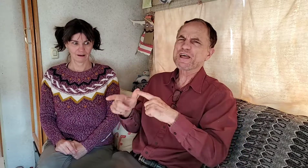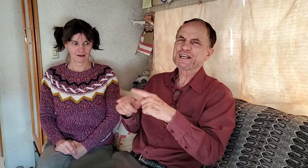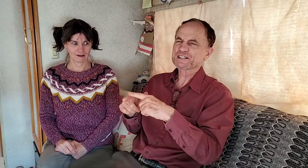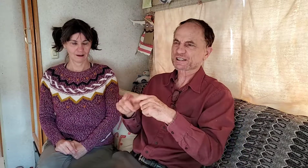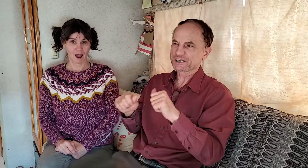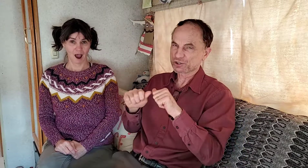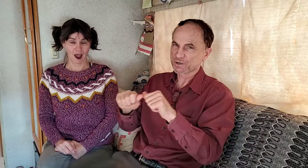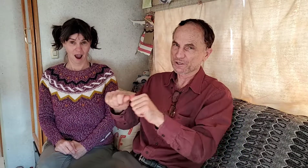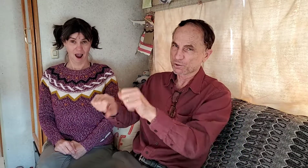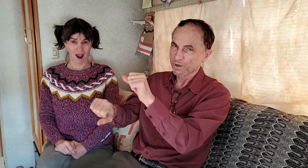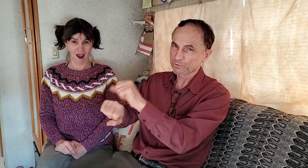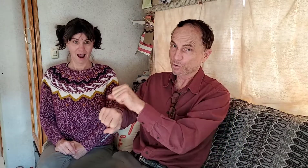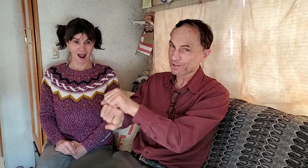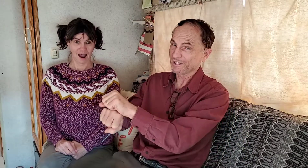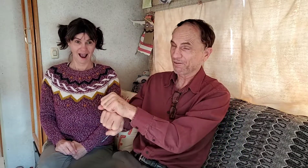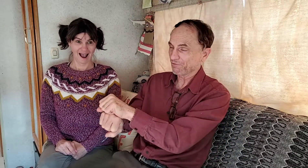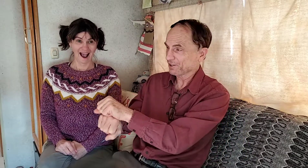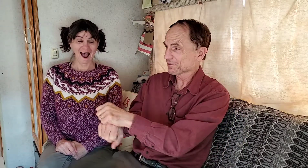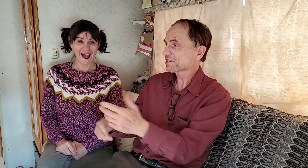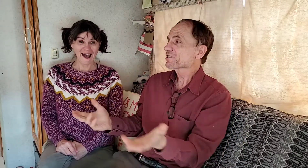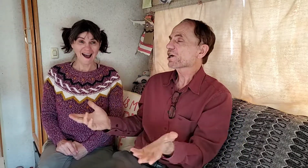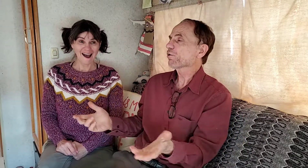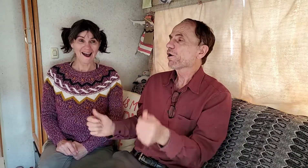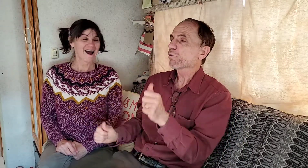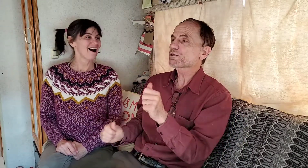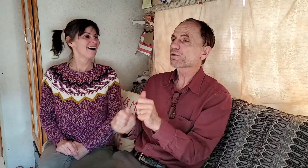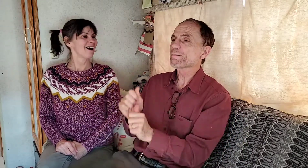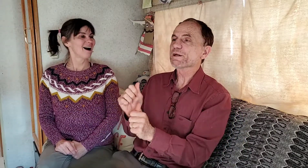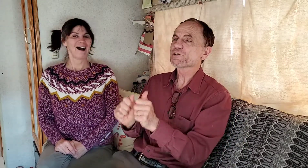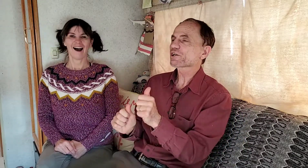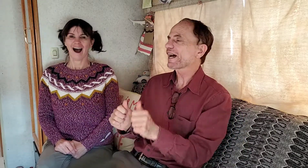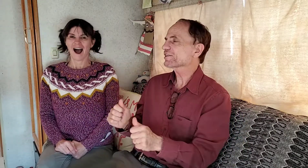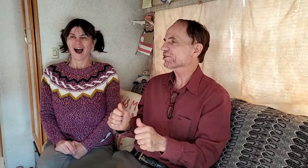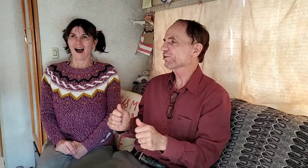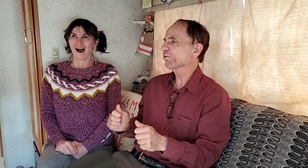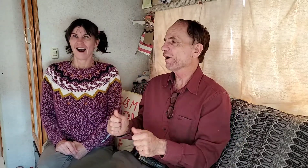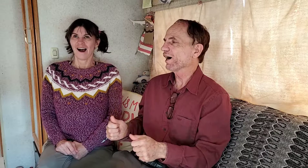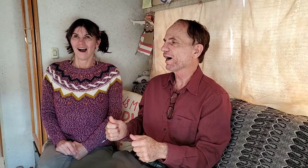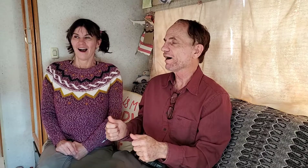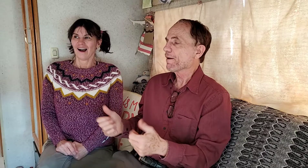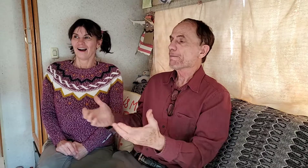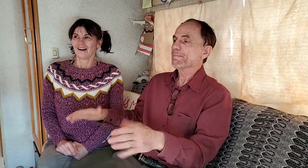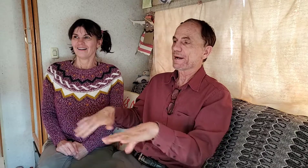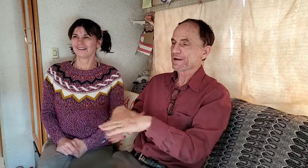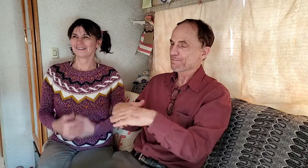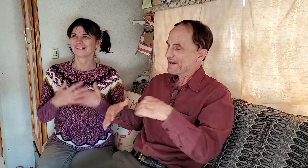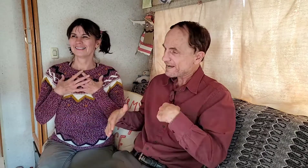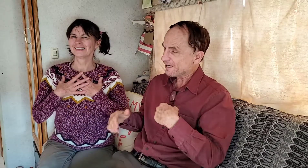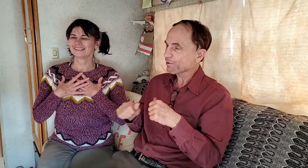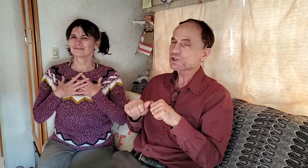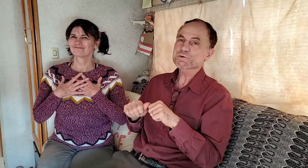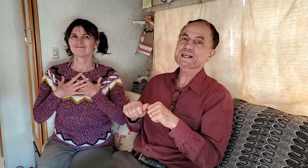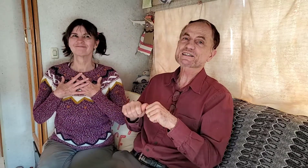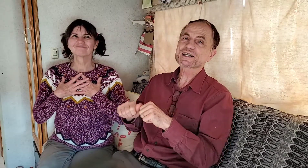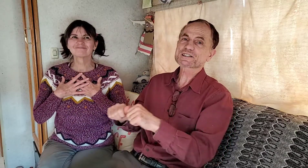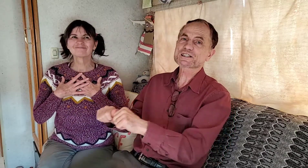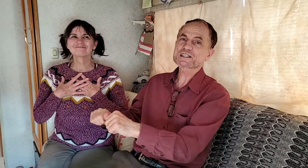is, unless you'd rather go on working in the fields. So, which will it be? Would you like to marry me? Would you like to stay